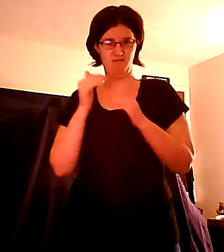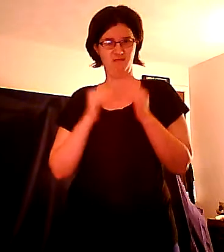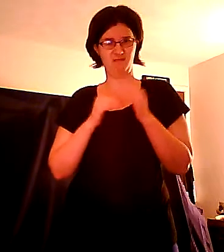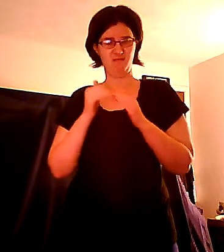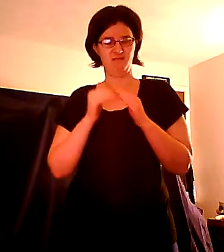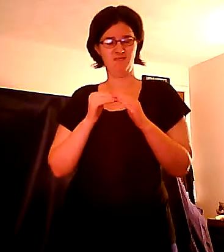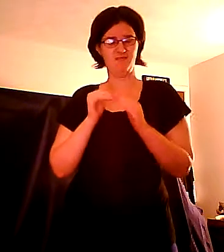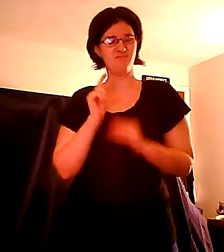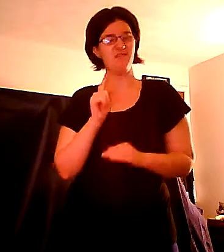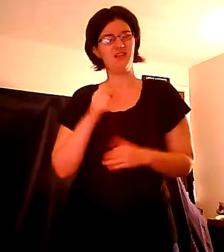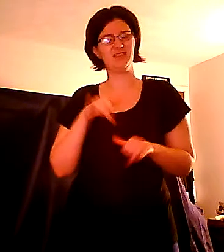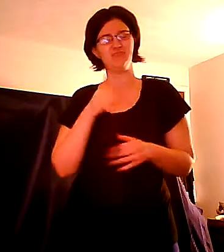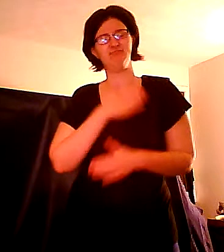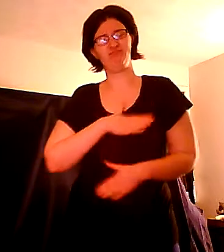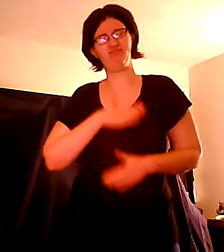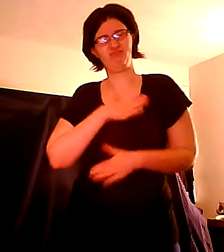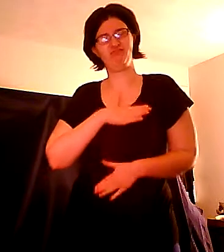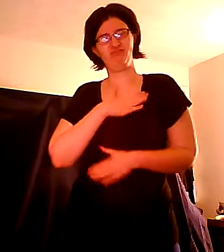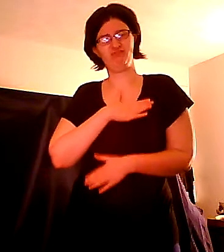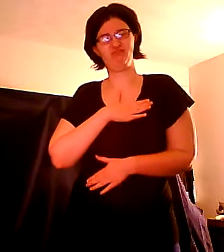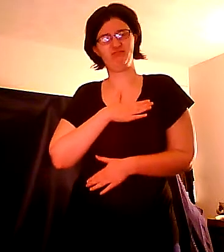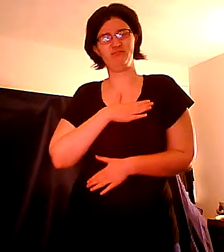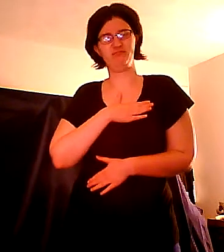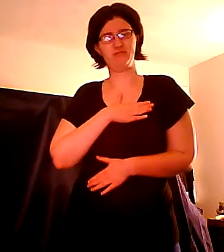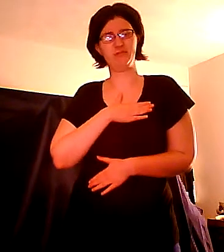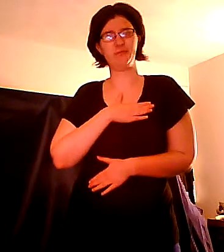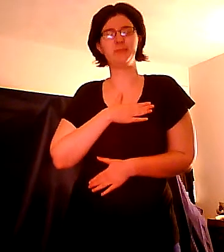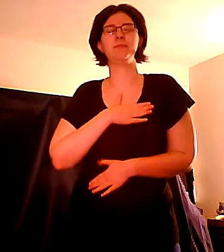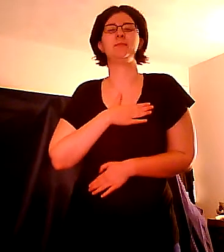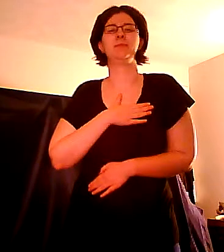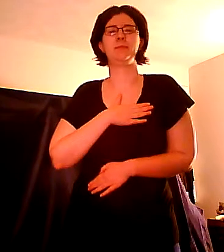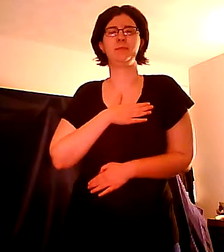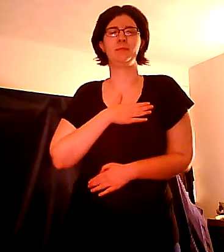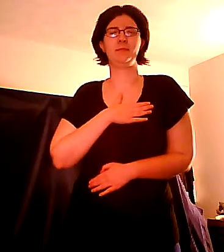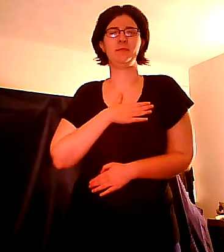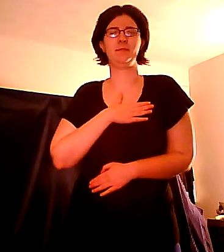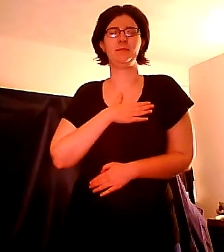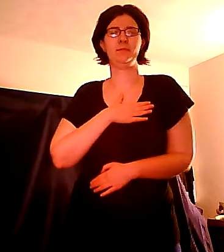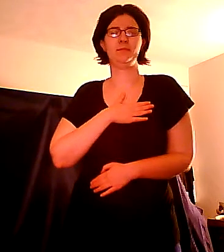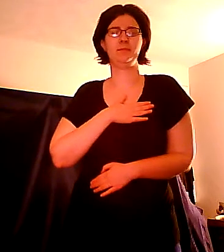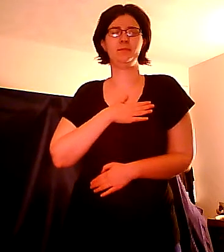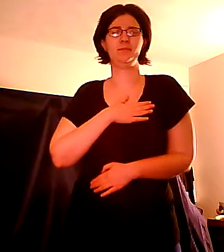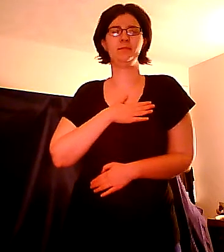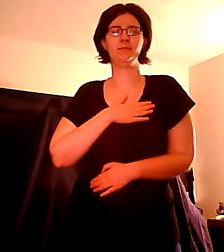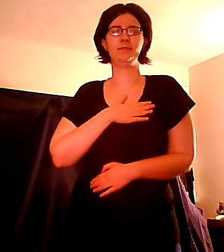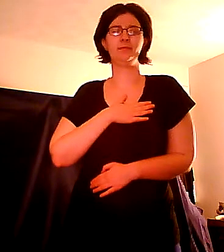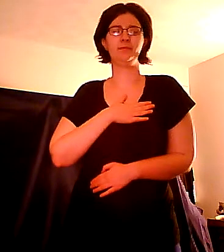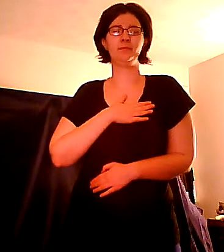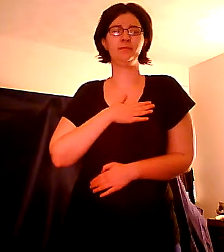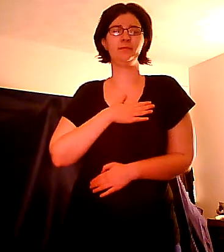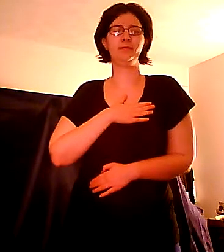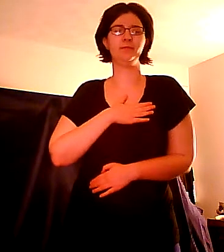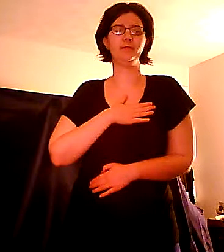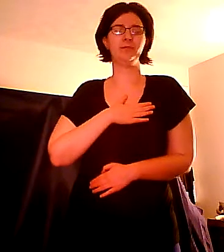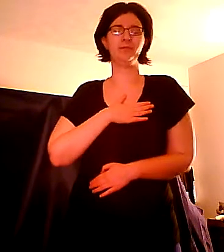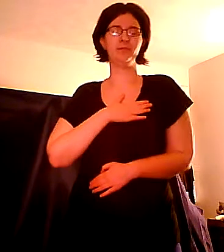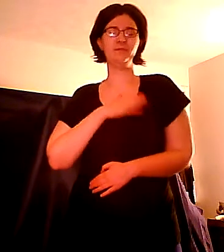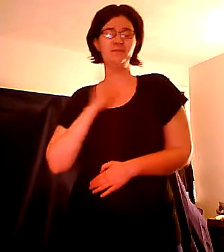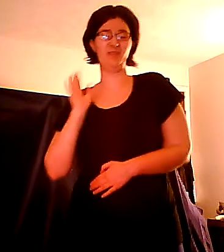was a determining factor. In our tradition, there's a ceremony that girls have to undergo to become women. And it's a rite